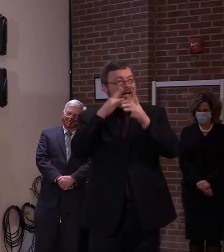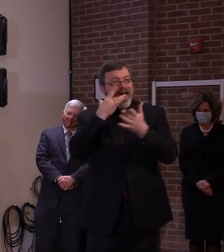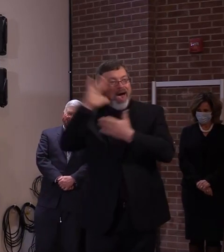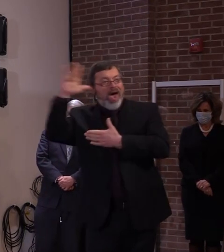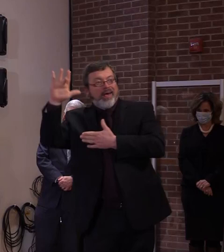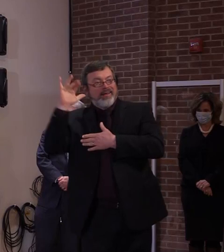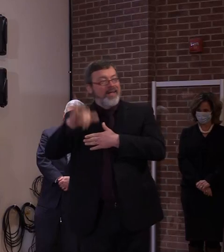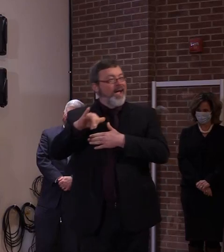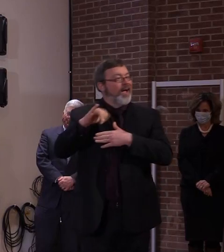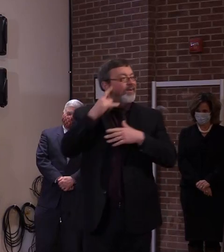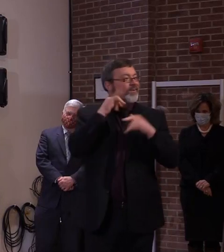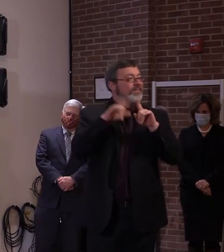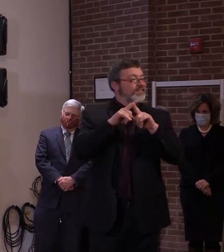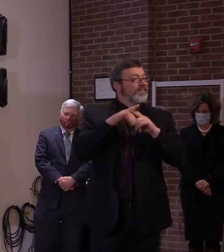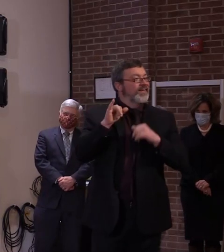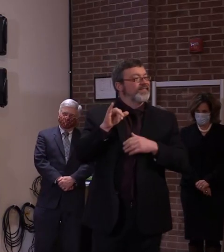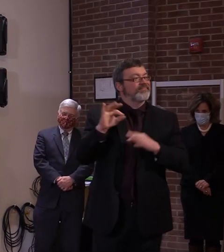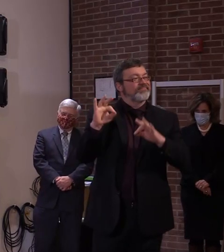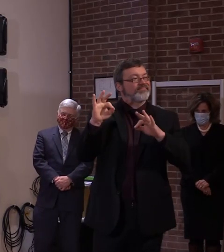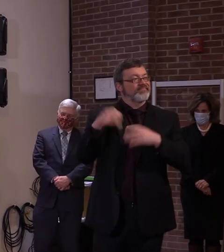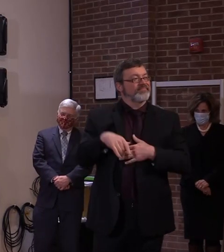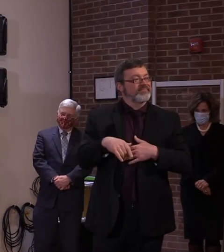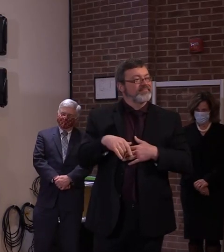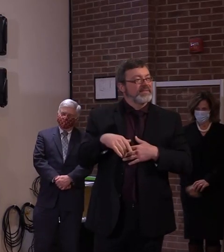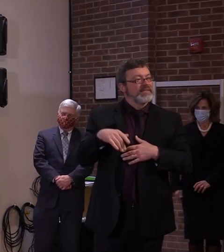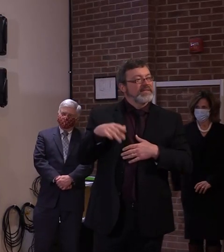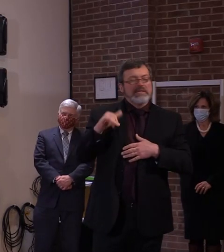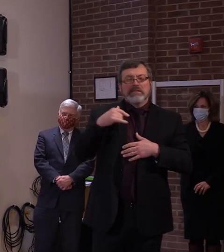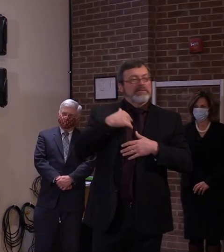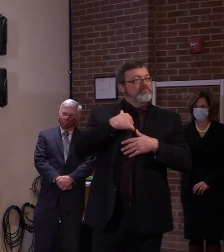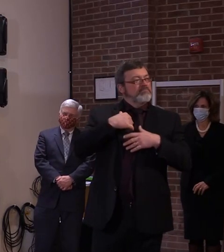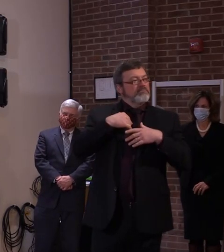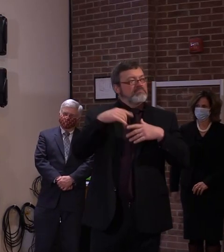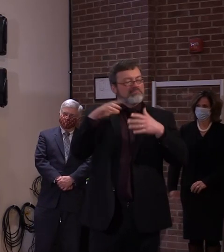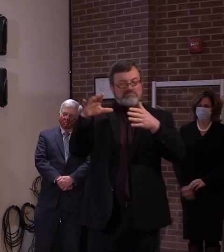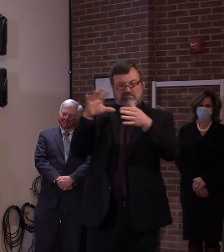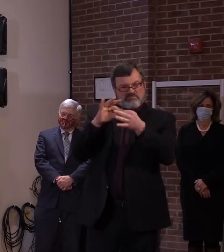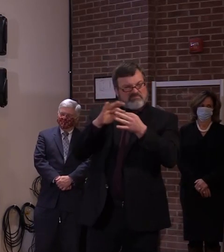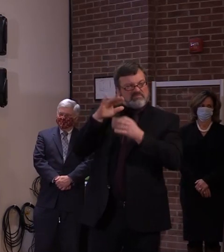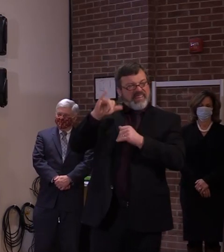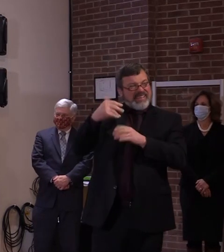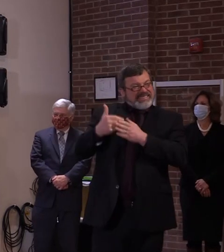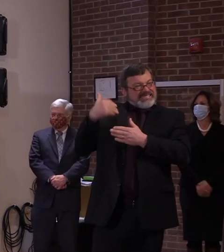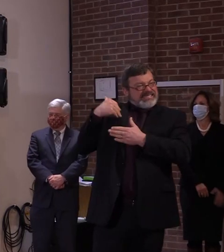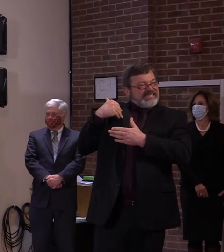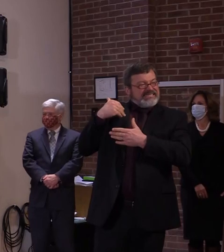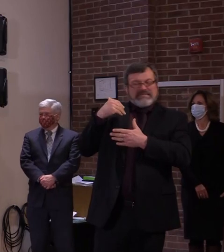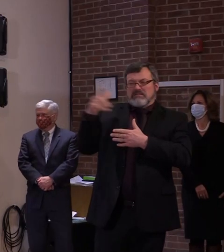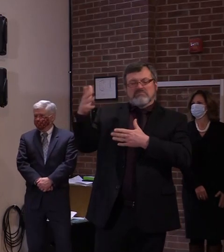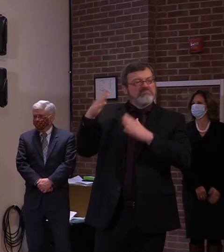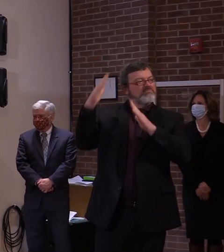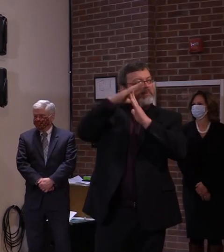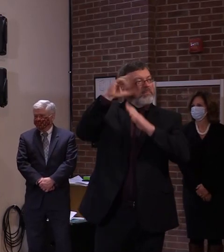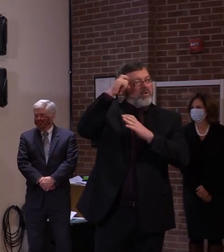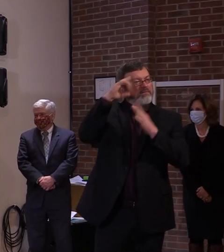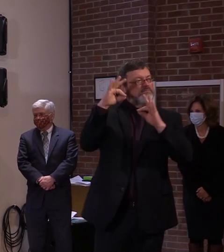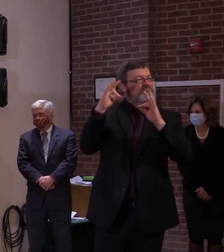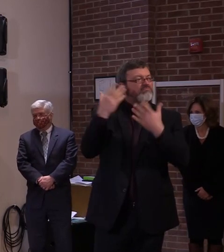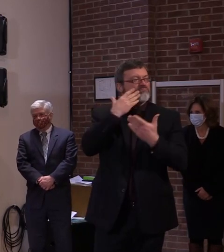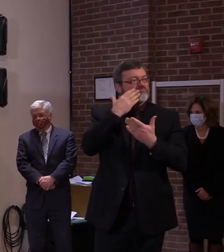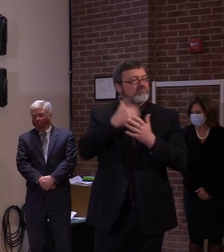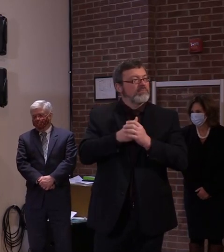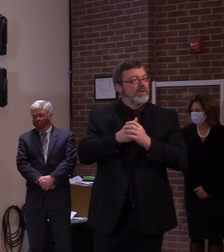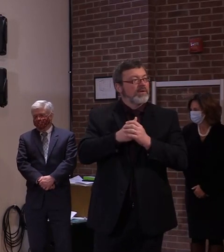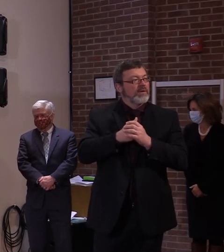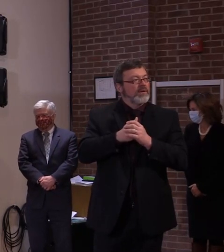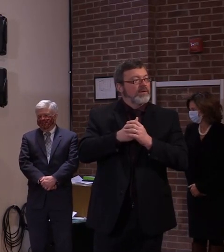service. So I'm looking at the latest mortality statistics. Can you or Commissioner Levine please break down how